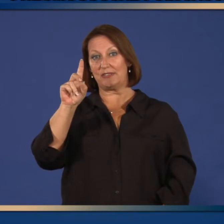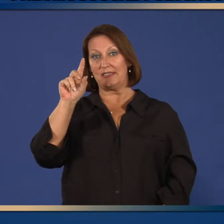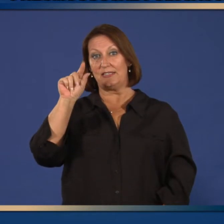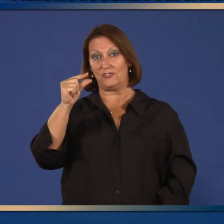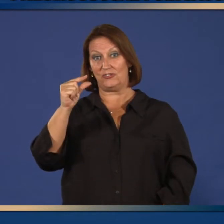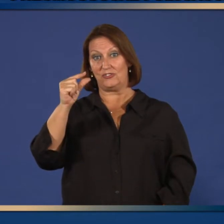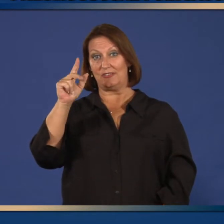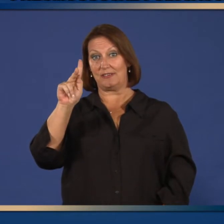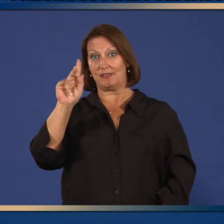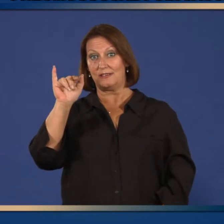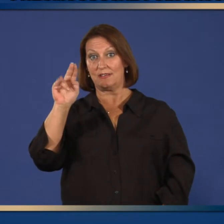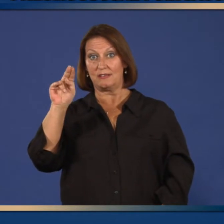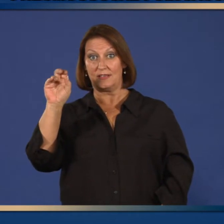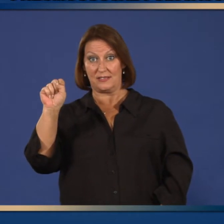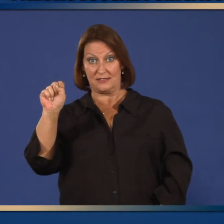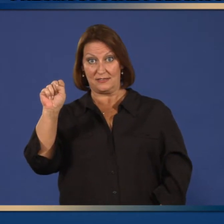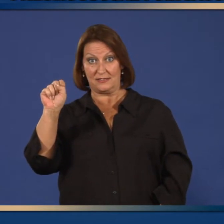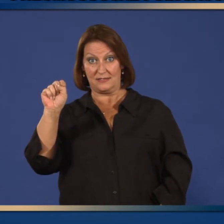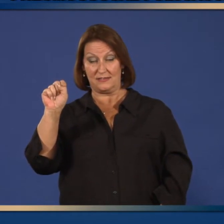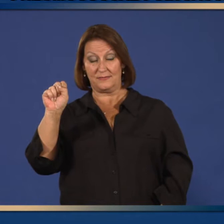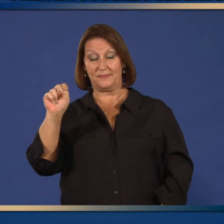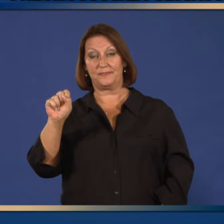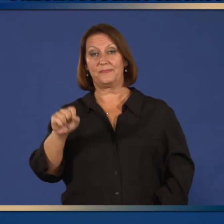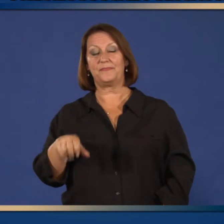Hodgkin's disease,